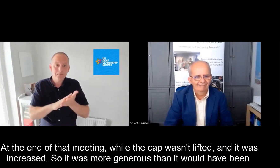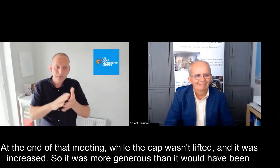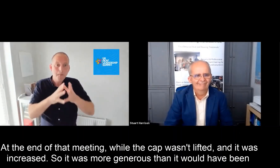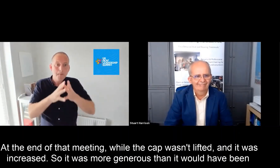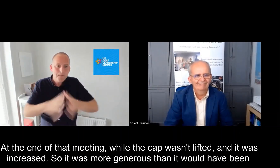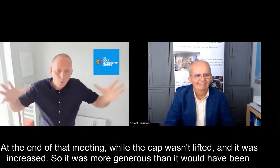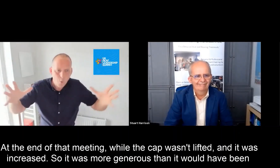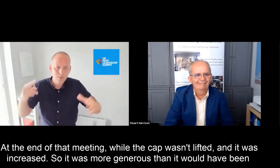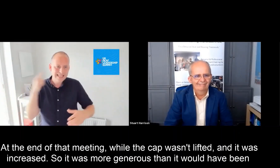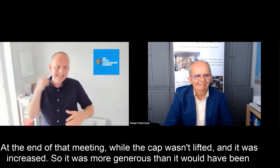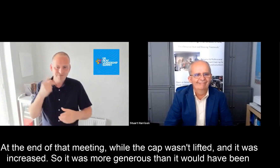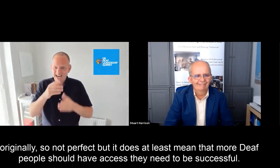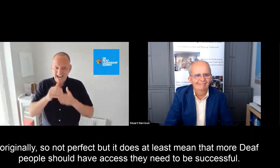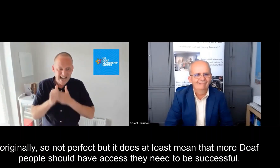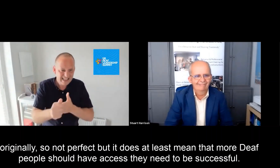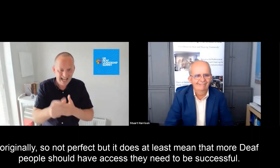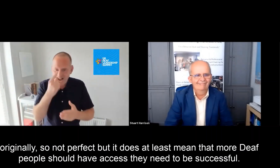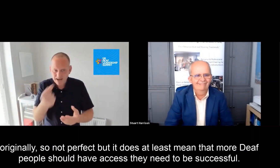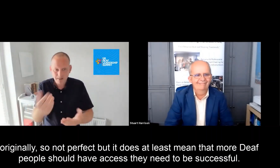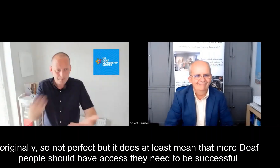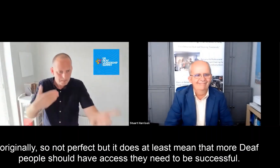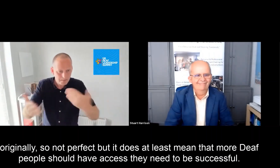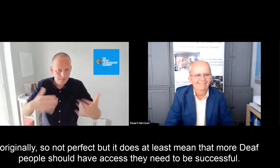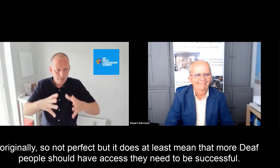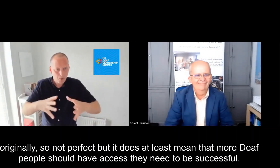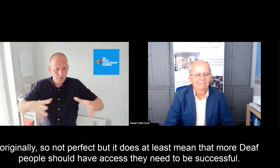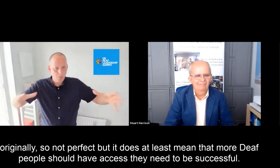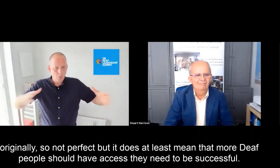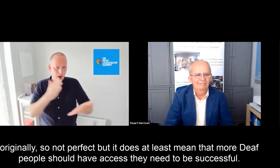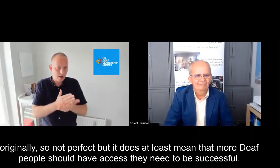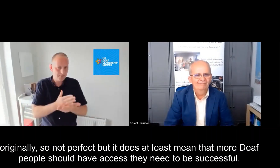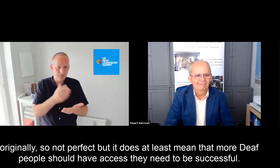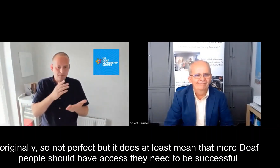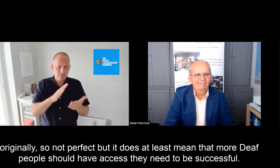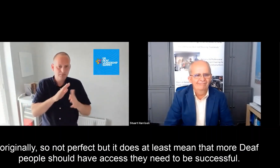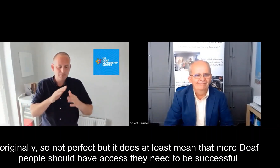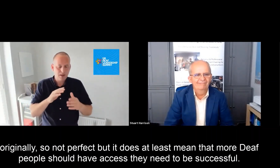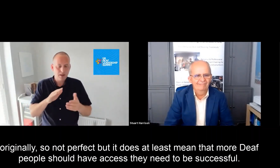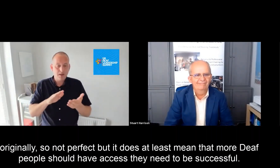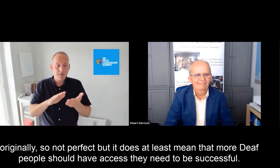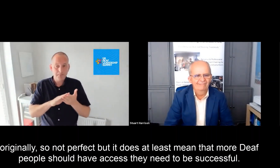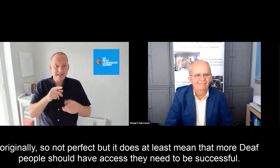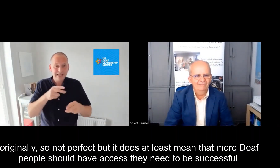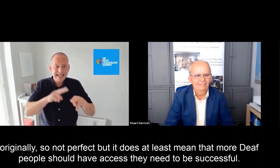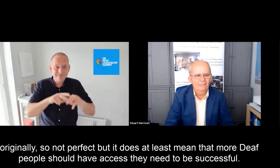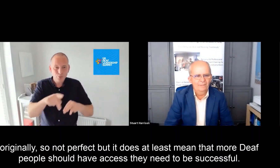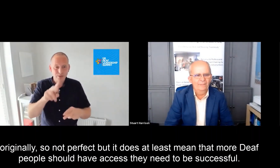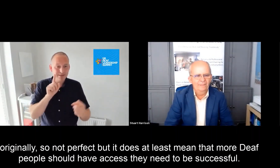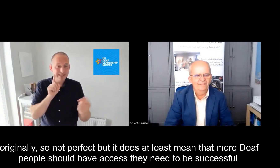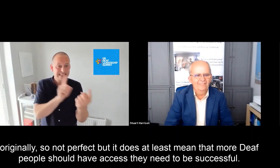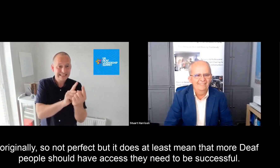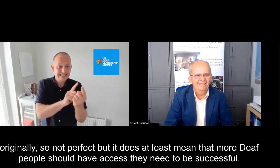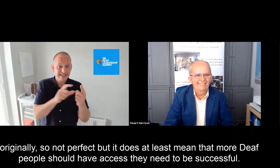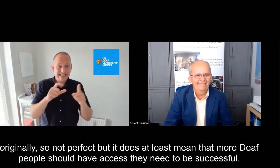than it would have been originally. So not perfect, but it does at least mean that more deaf people should have the access they need to be